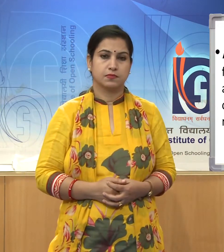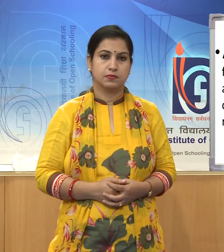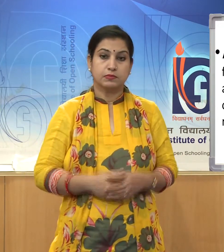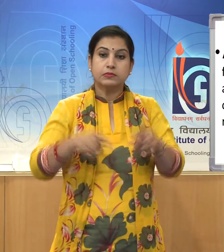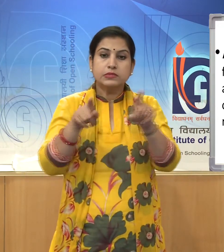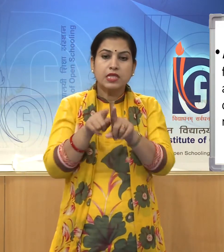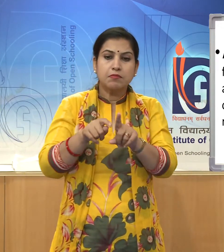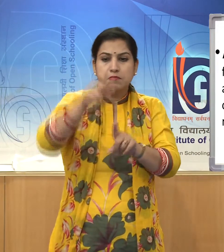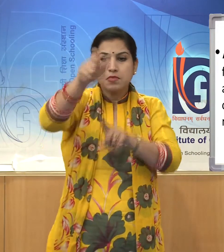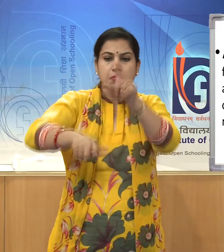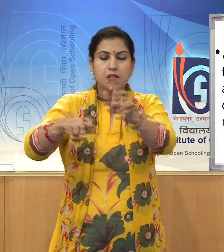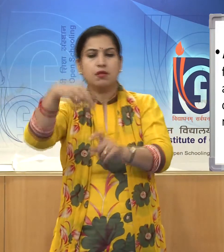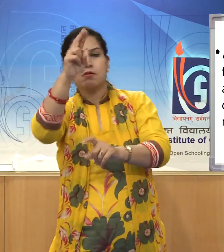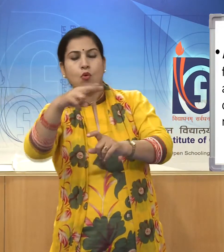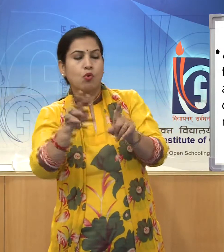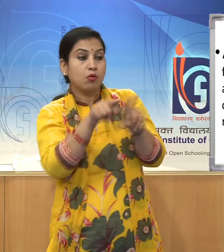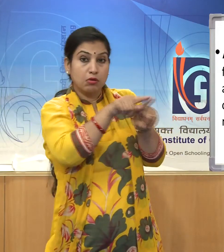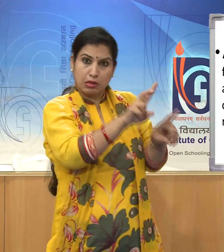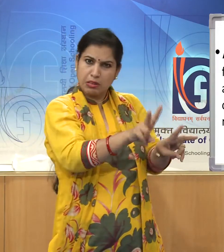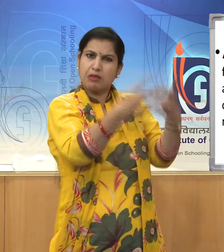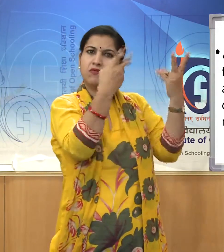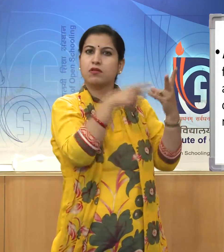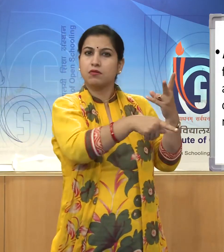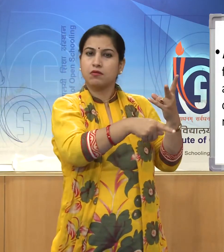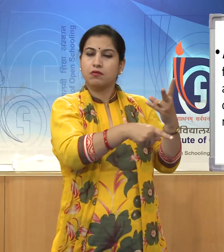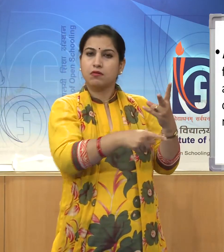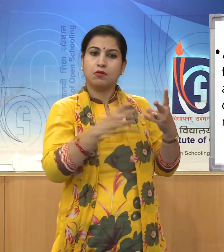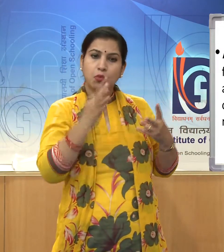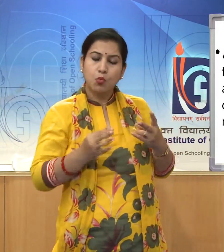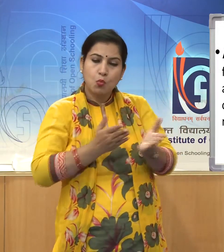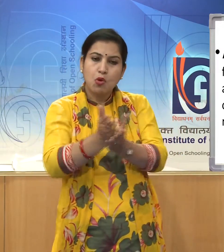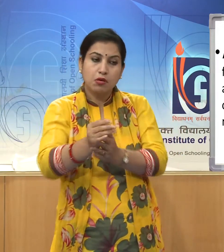of the contemporary world in a realistic way.